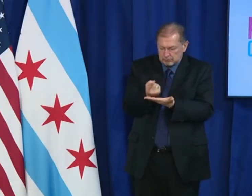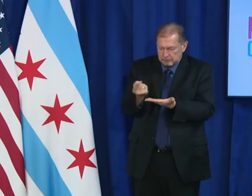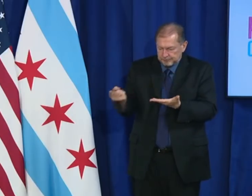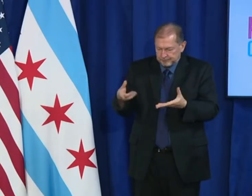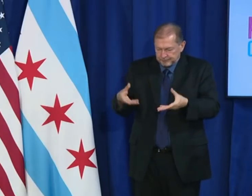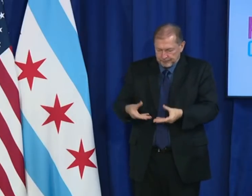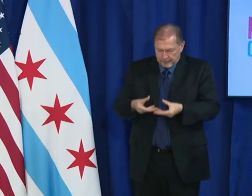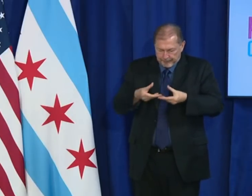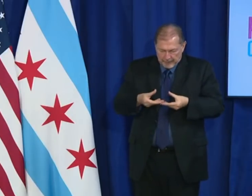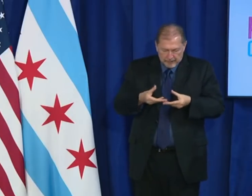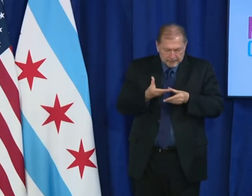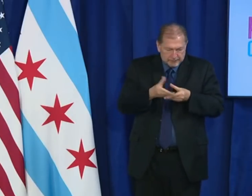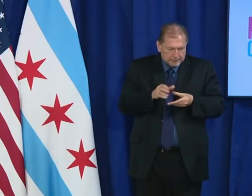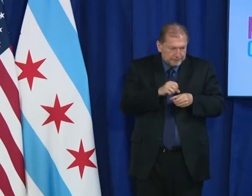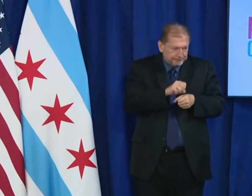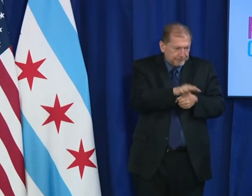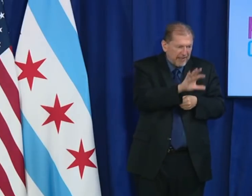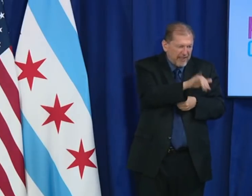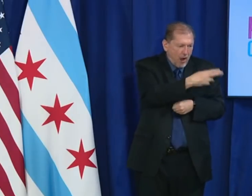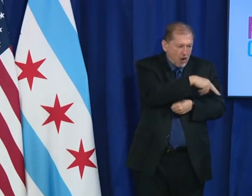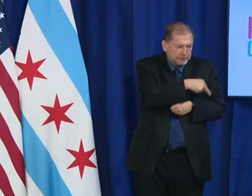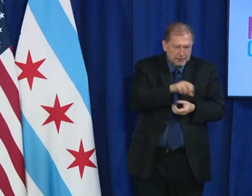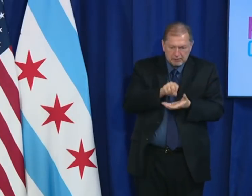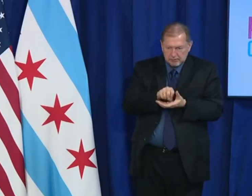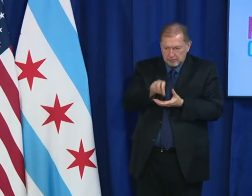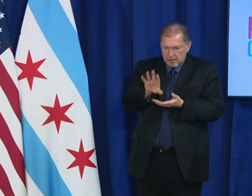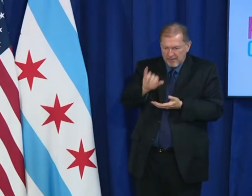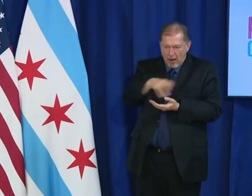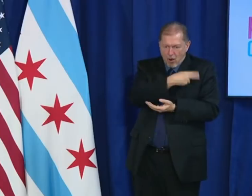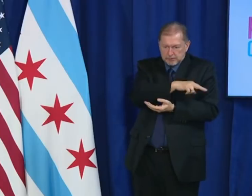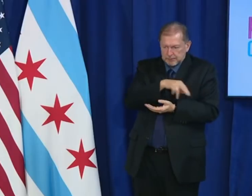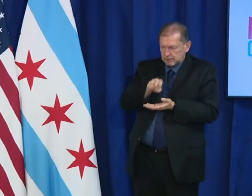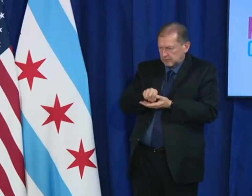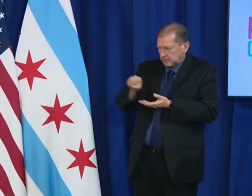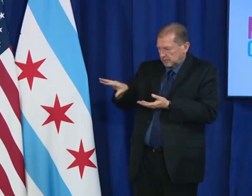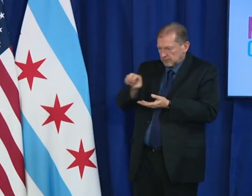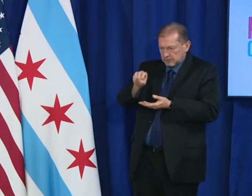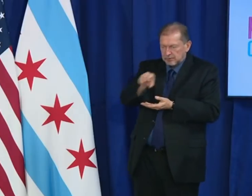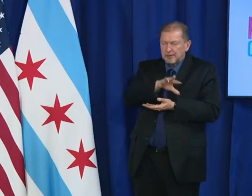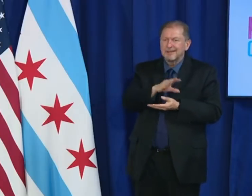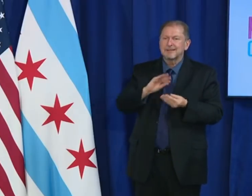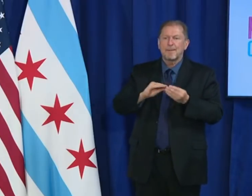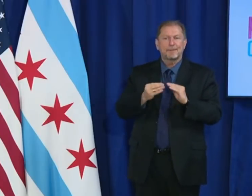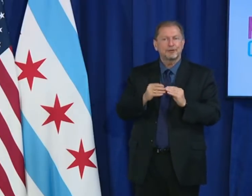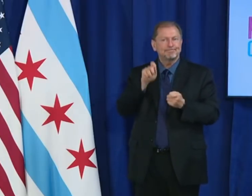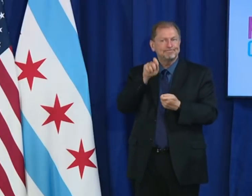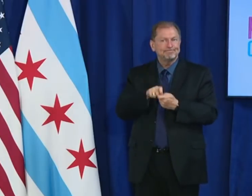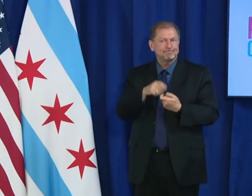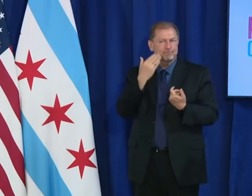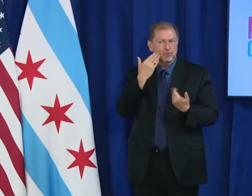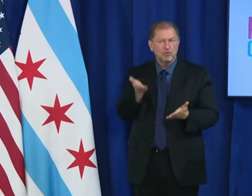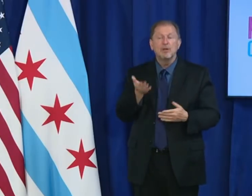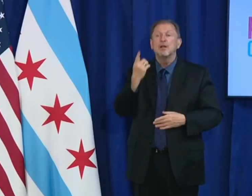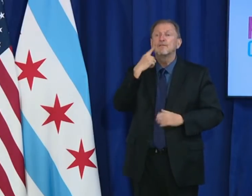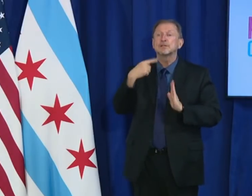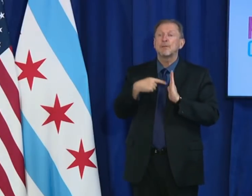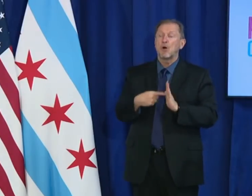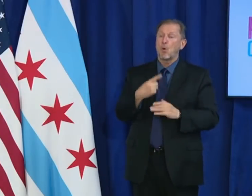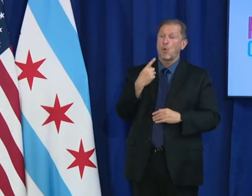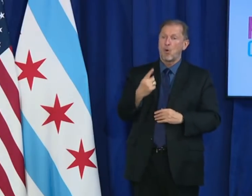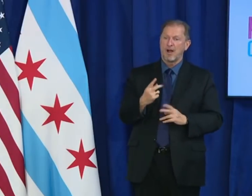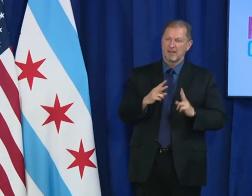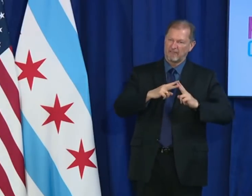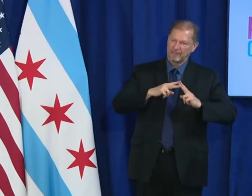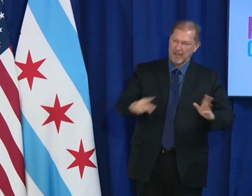How do we divide that up? How do we send that out? So we're making some assumptions around that. We have, for example, for the ultra cold vaccine, we do